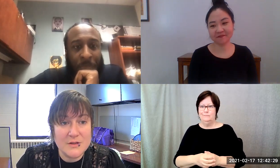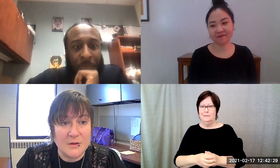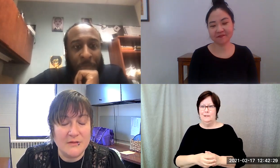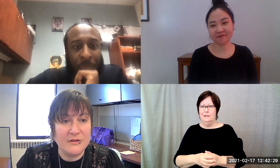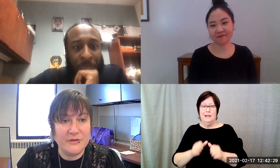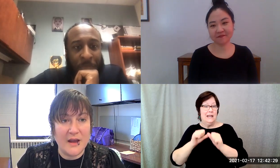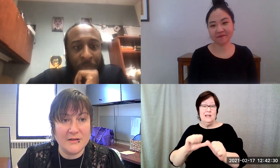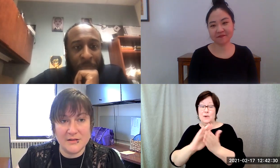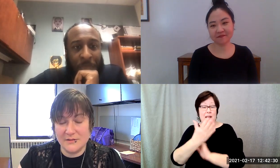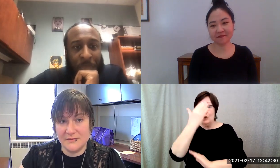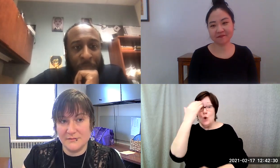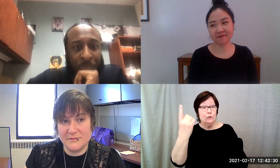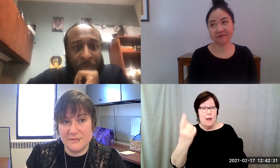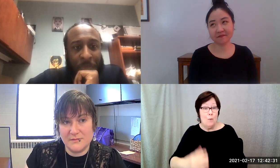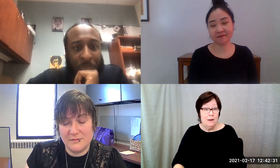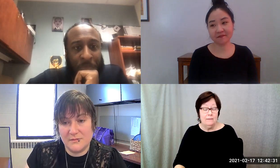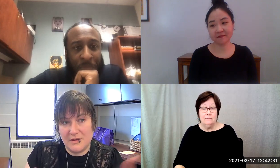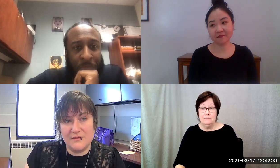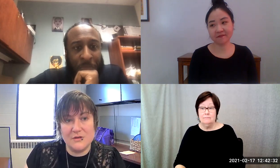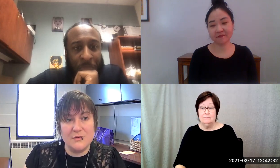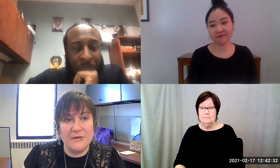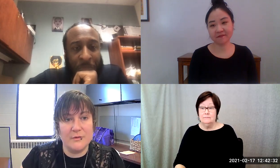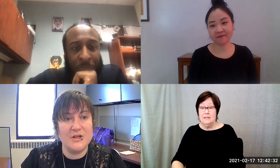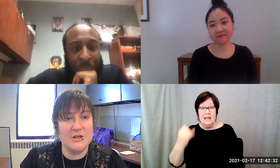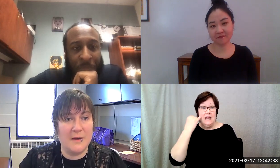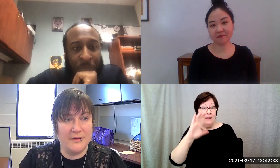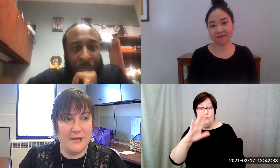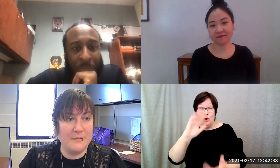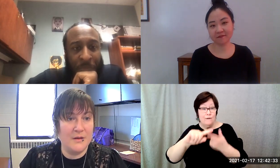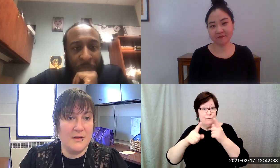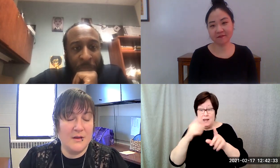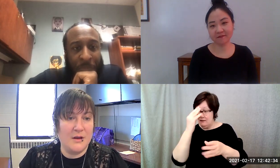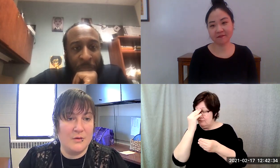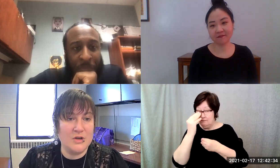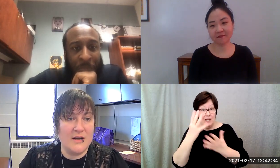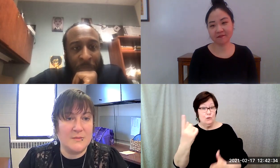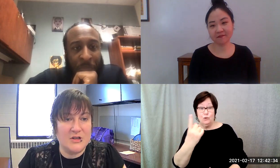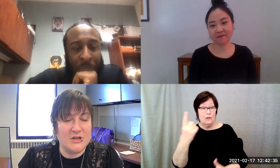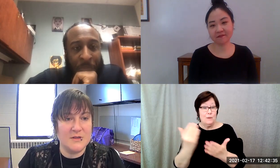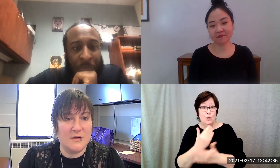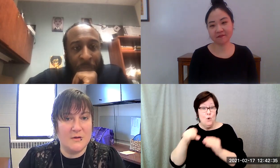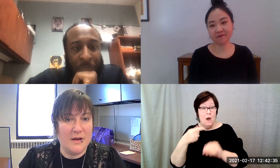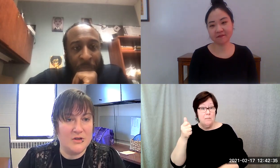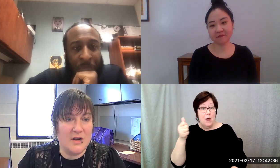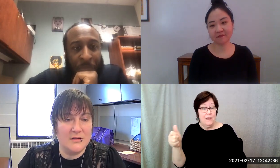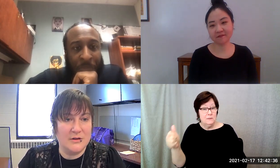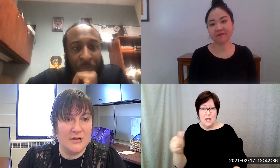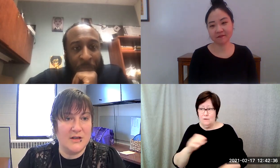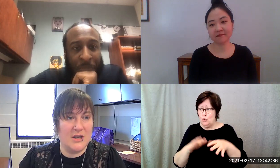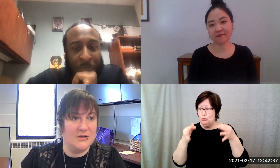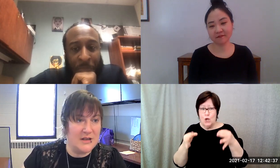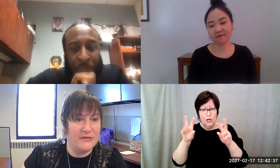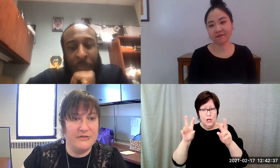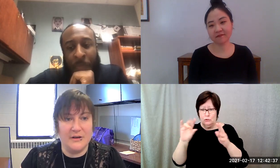continuing to get to know someone. If your friend gives you new information about them, try not to make judgments right away and try to learn